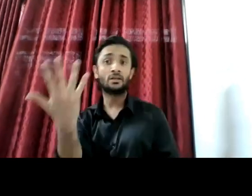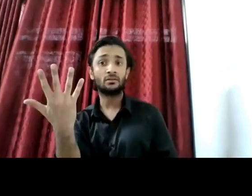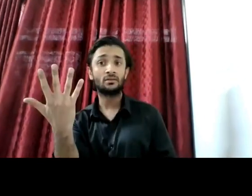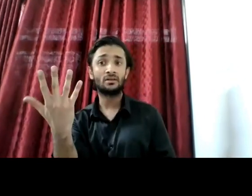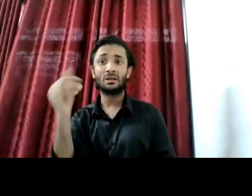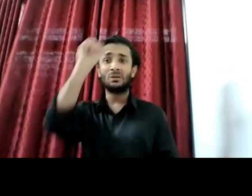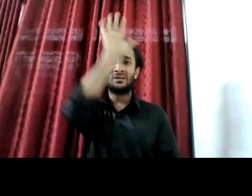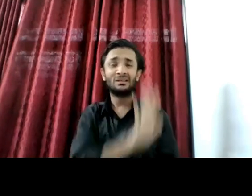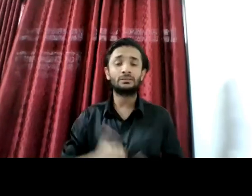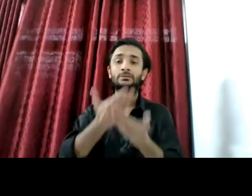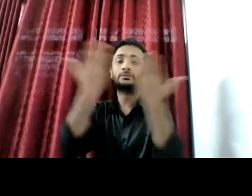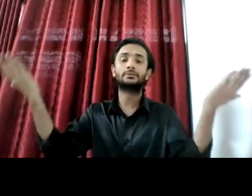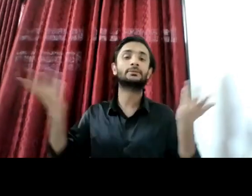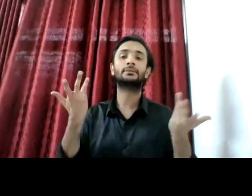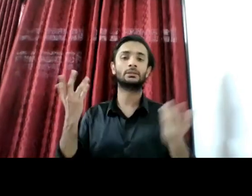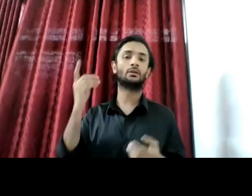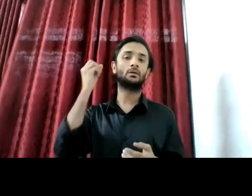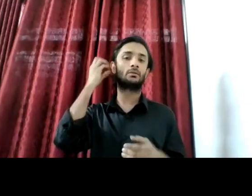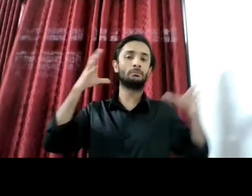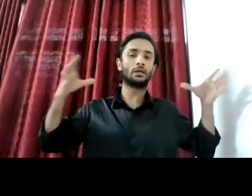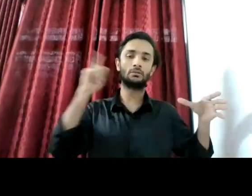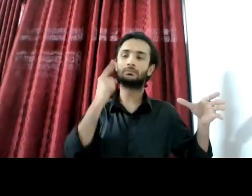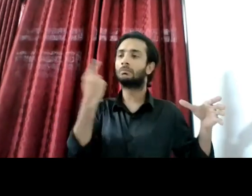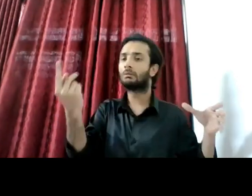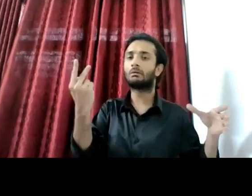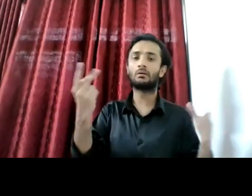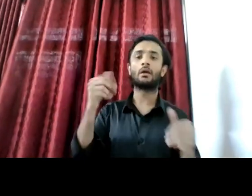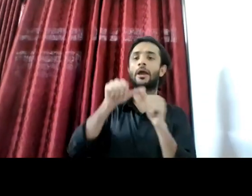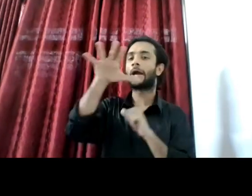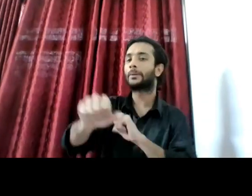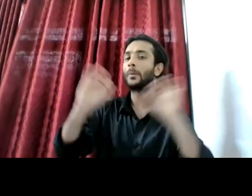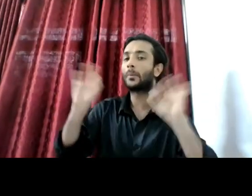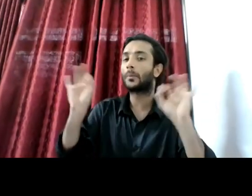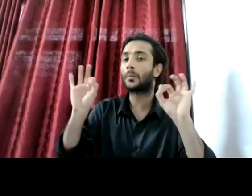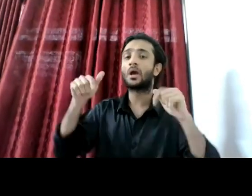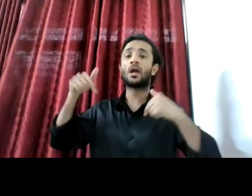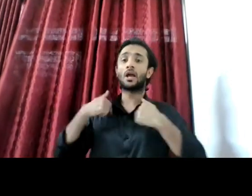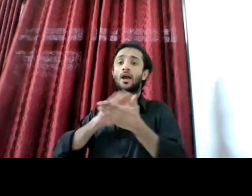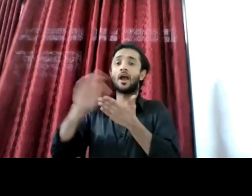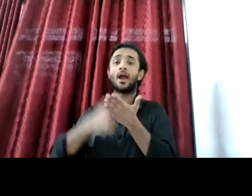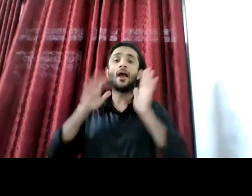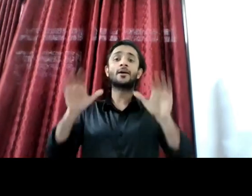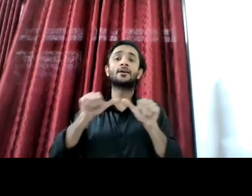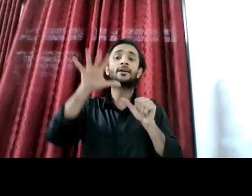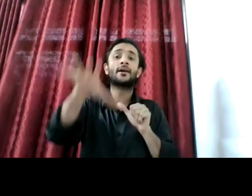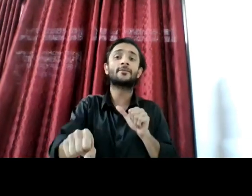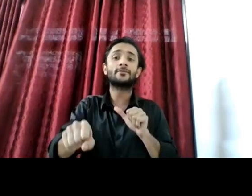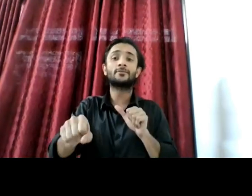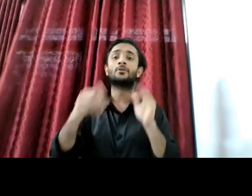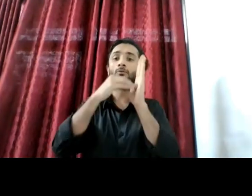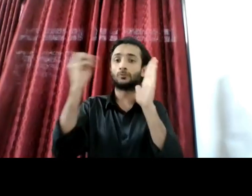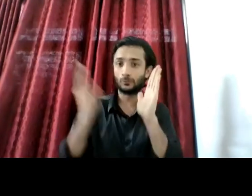Rehabilitation Council of India. The first one is Diploma in Special Education Hearing Impairment, in which we have 25 deaf candidates and 5